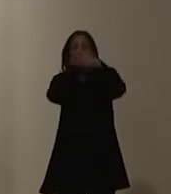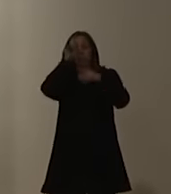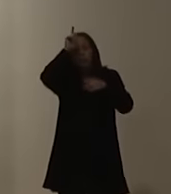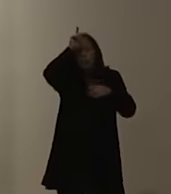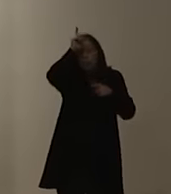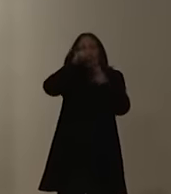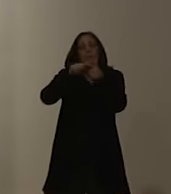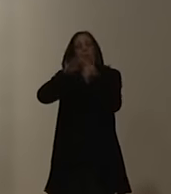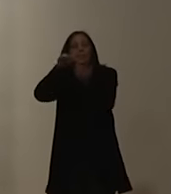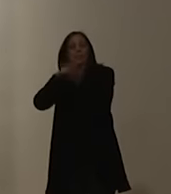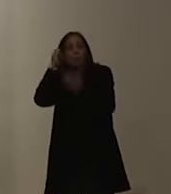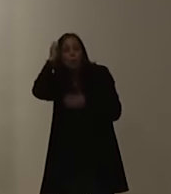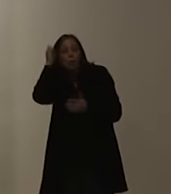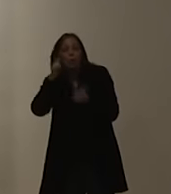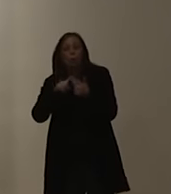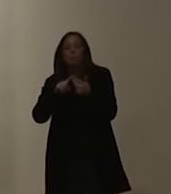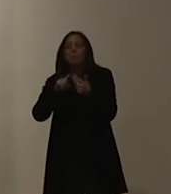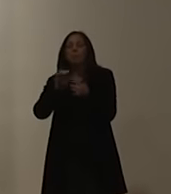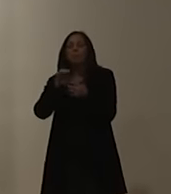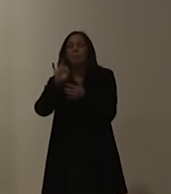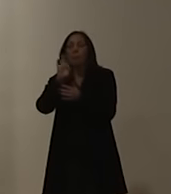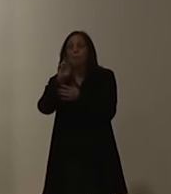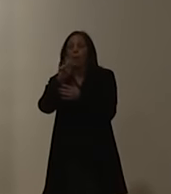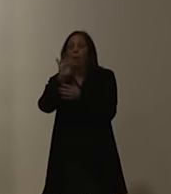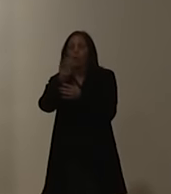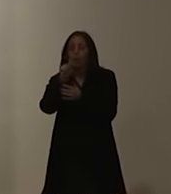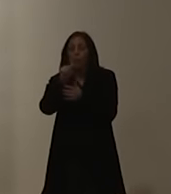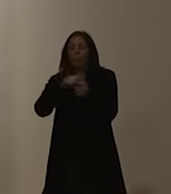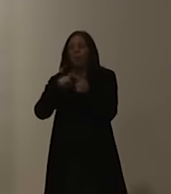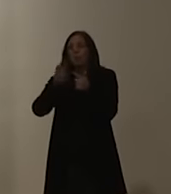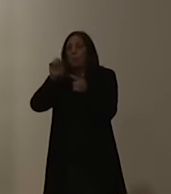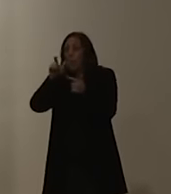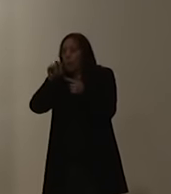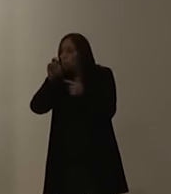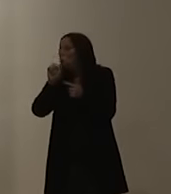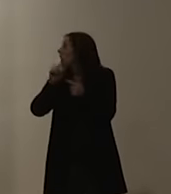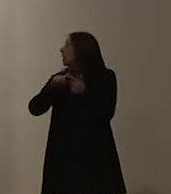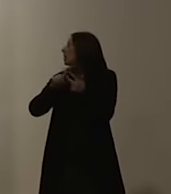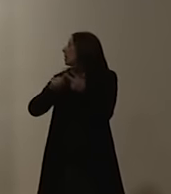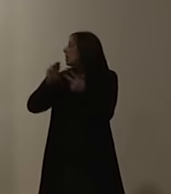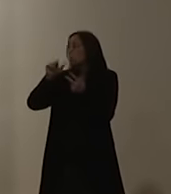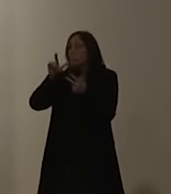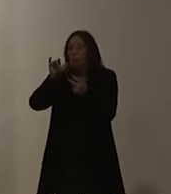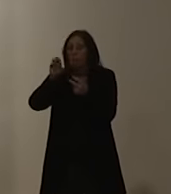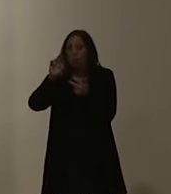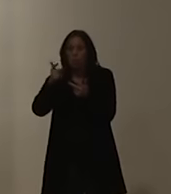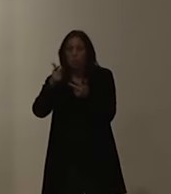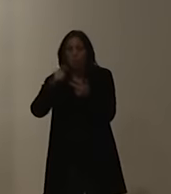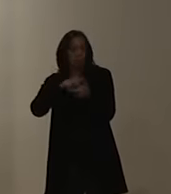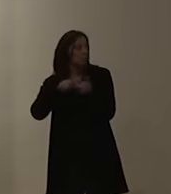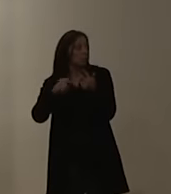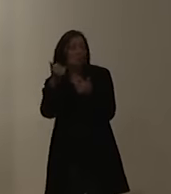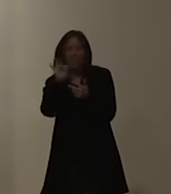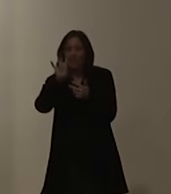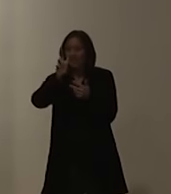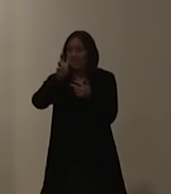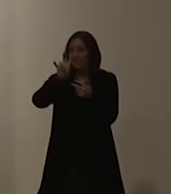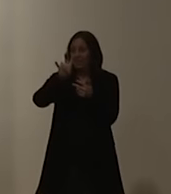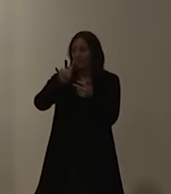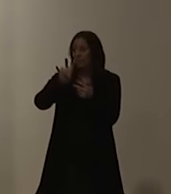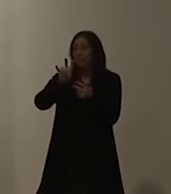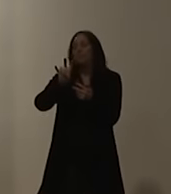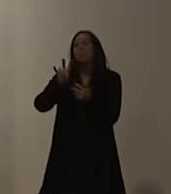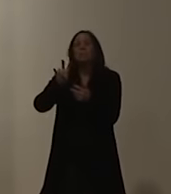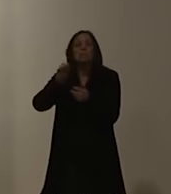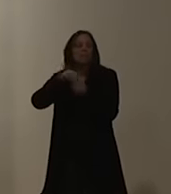Frankfurt, Belgrade, and Marburg in 1967 to the case fatality rates in April, I